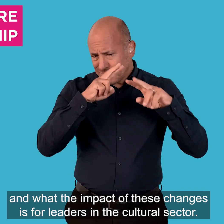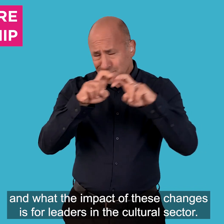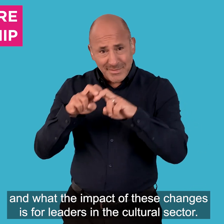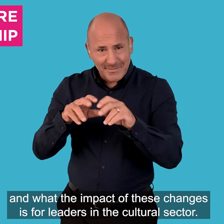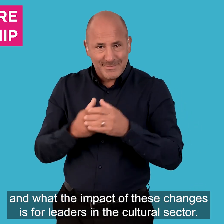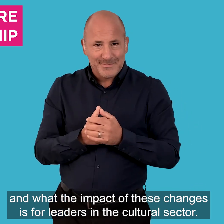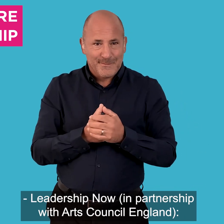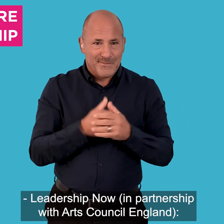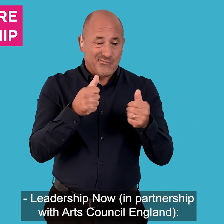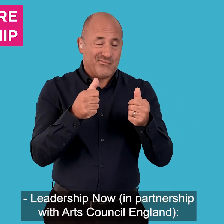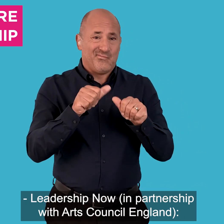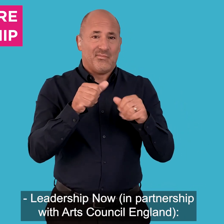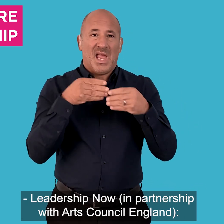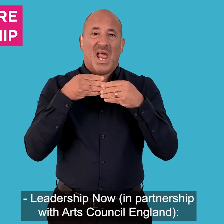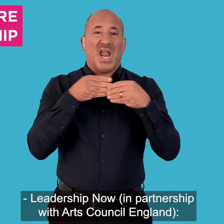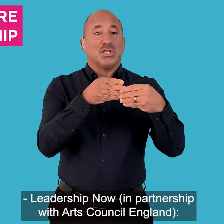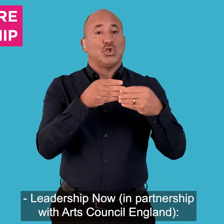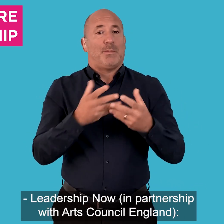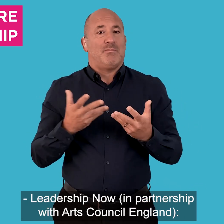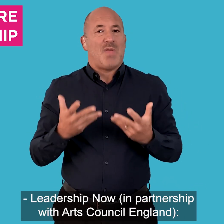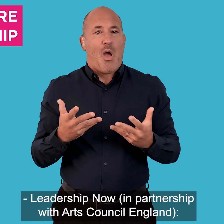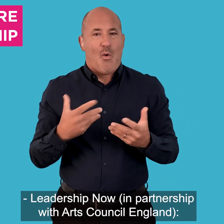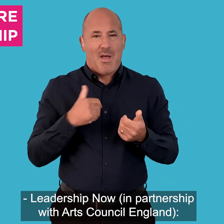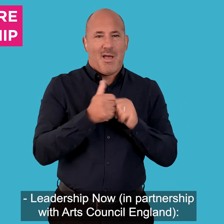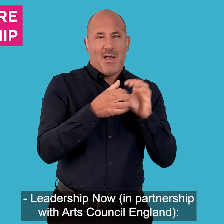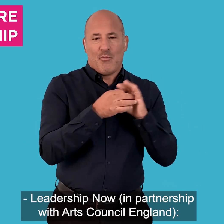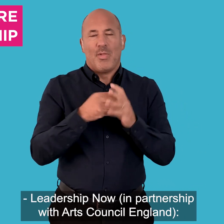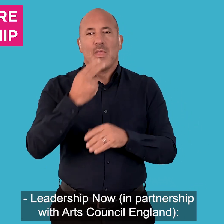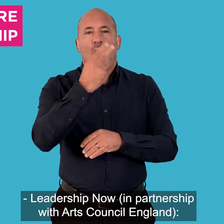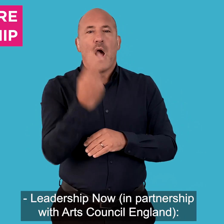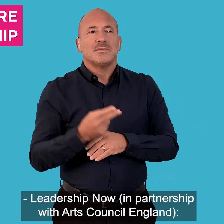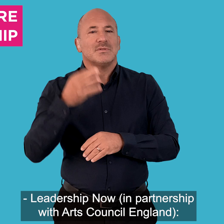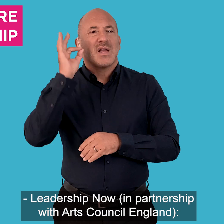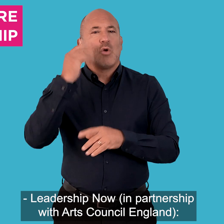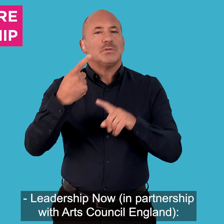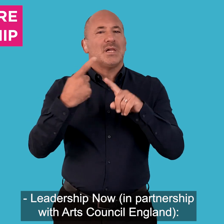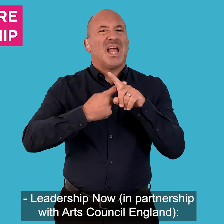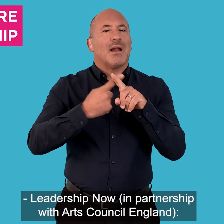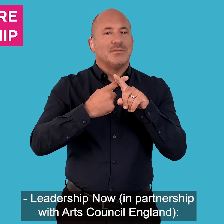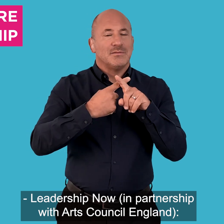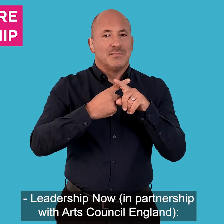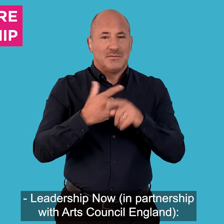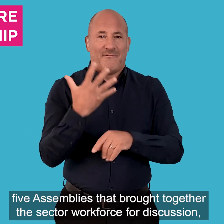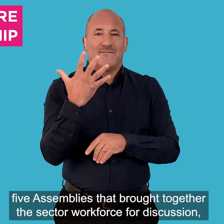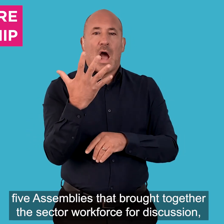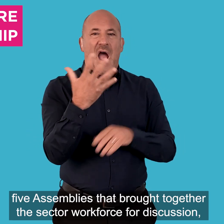cultural sector. Leadership Now, in partnership with Arts Council England.